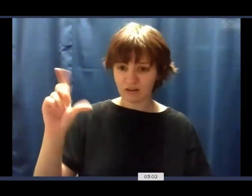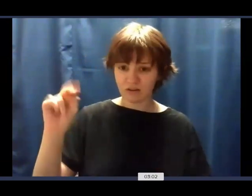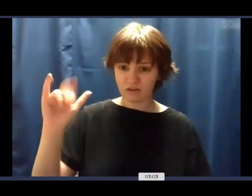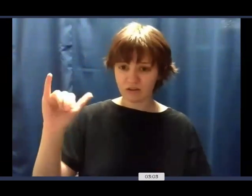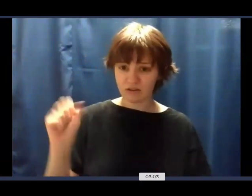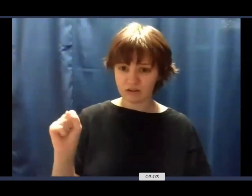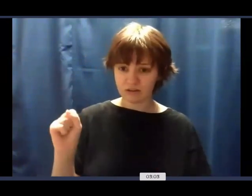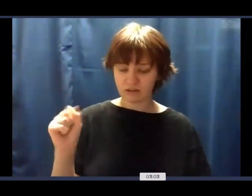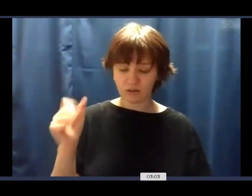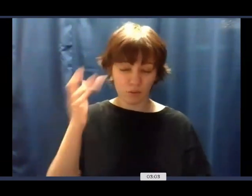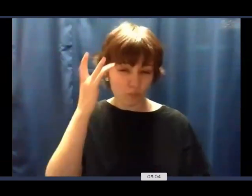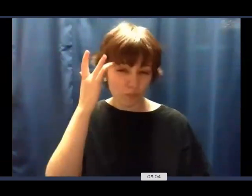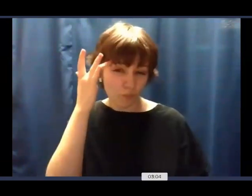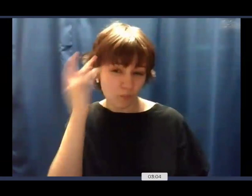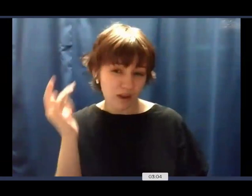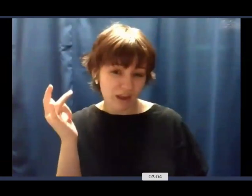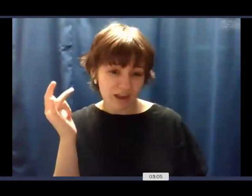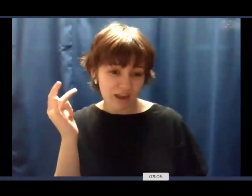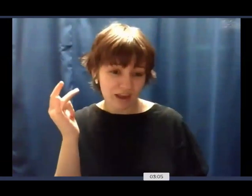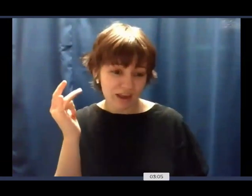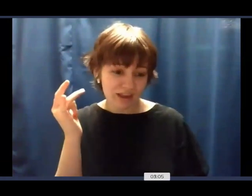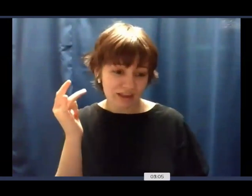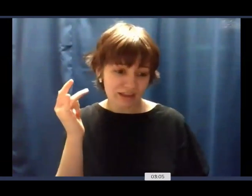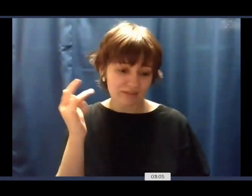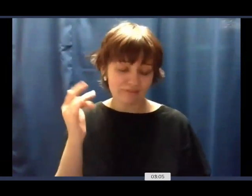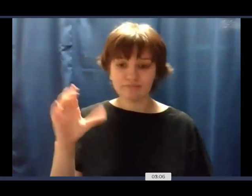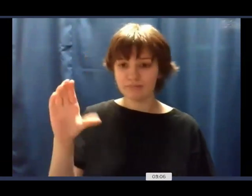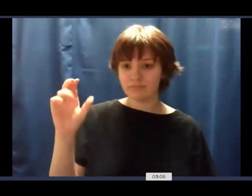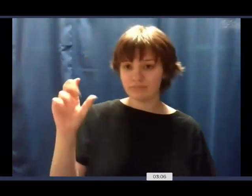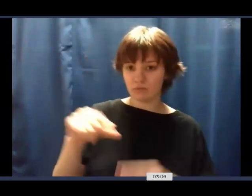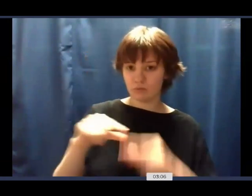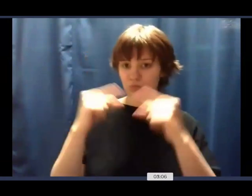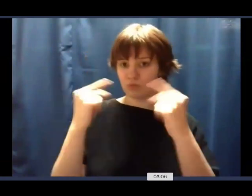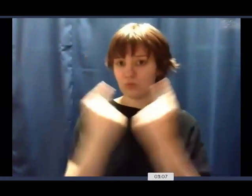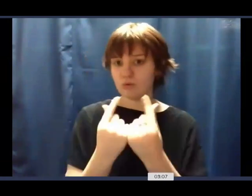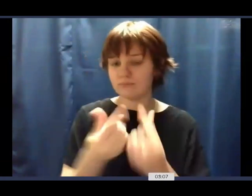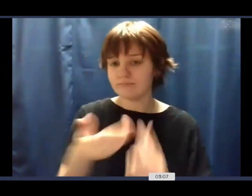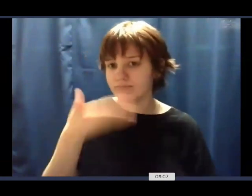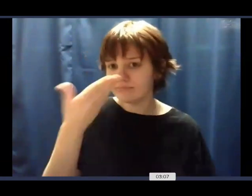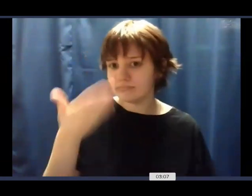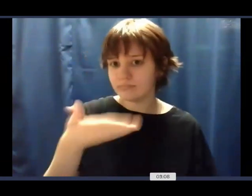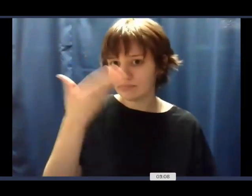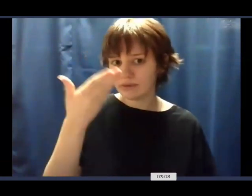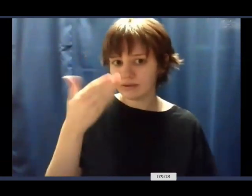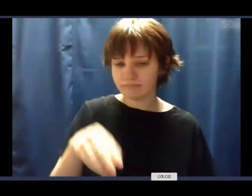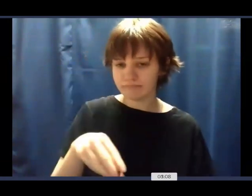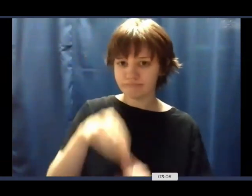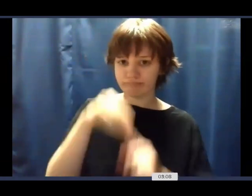and they always live with others of their kind that are related to them.